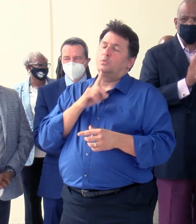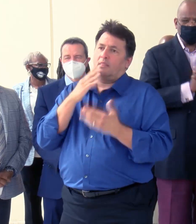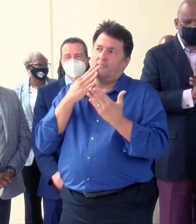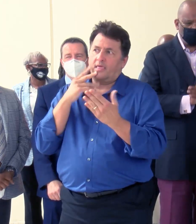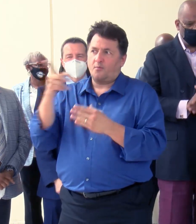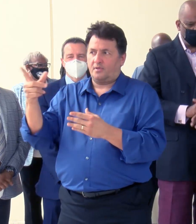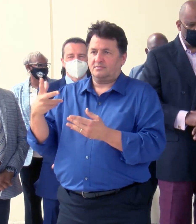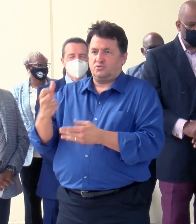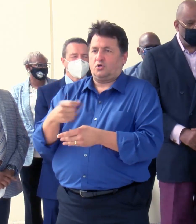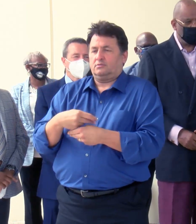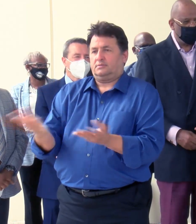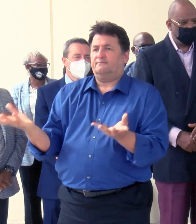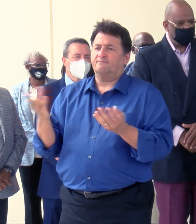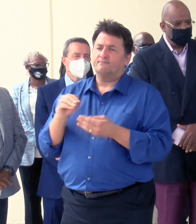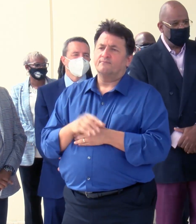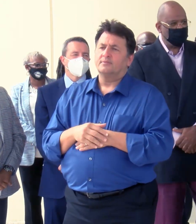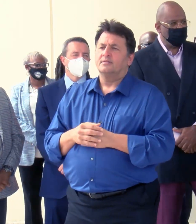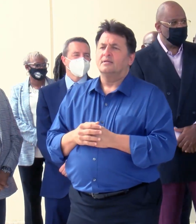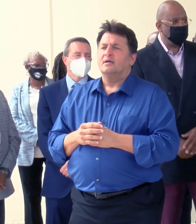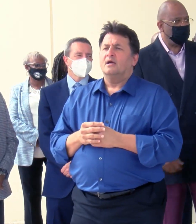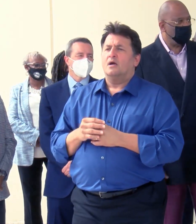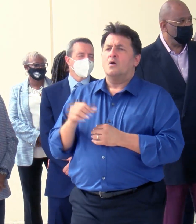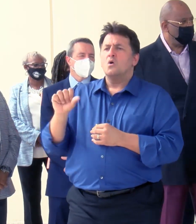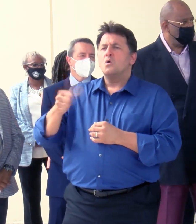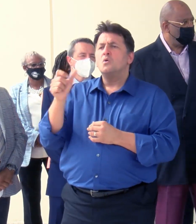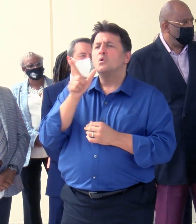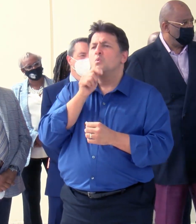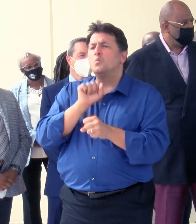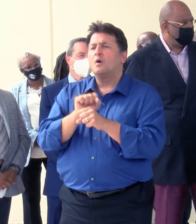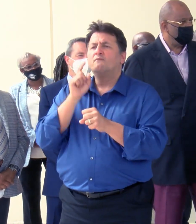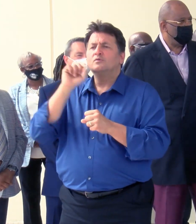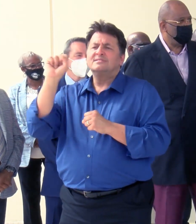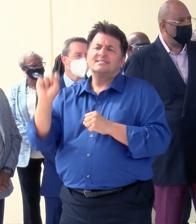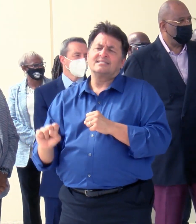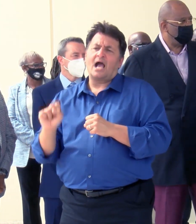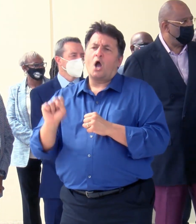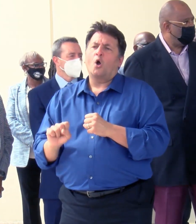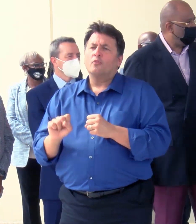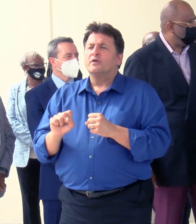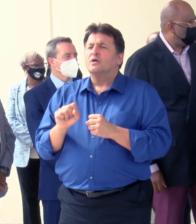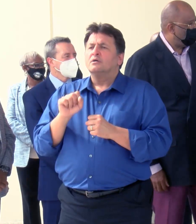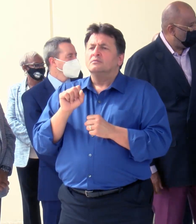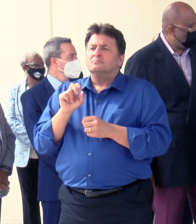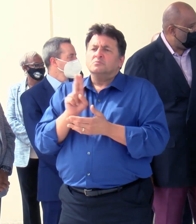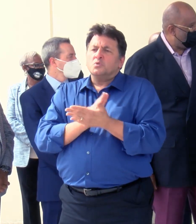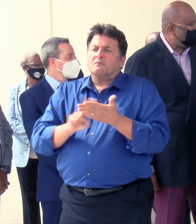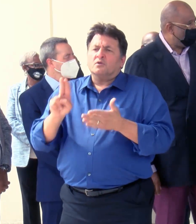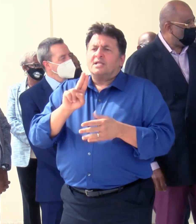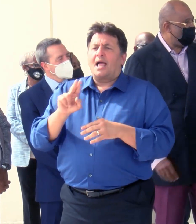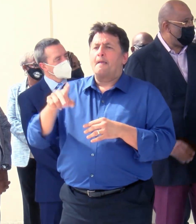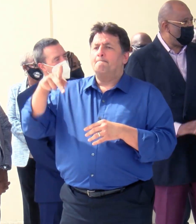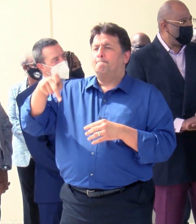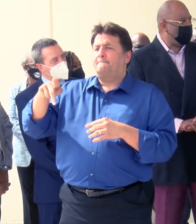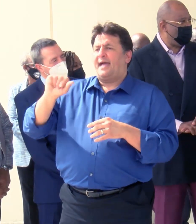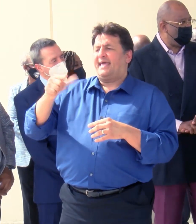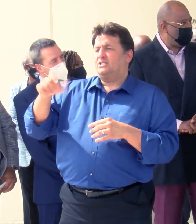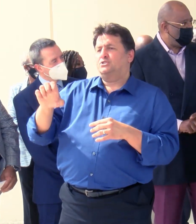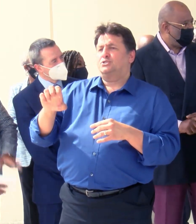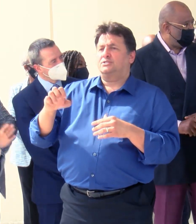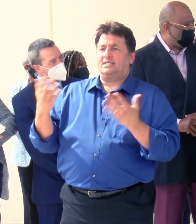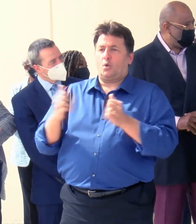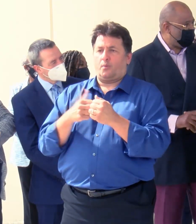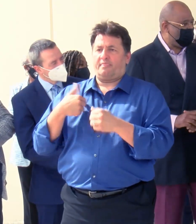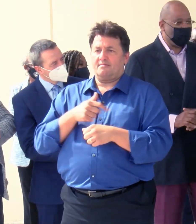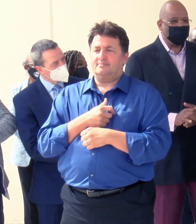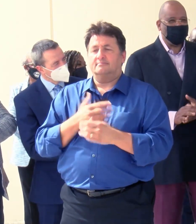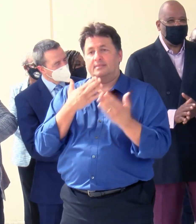And by the way, one of the trustees from Texas Southern University is here, Stephanie Nellens Page is with us. Thank you, Madam